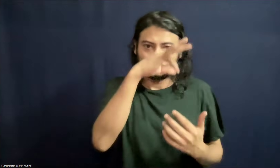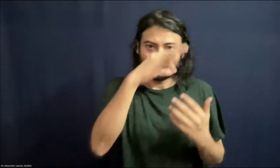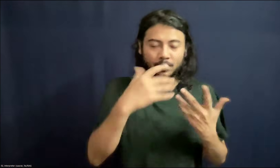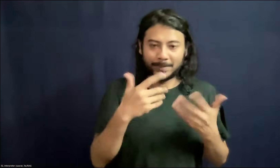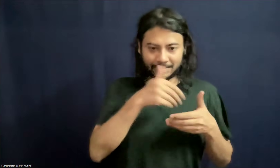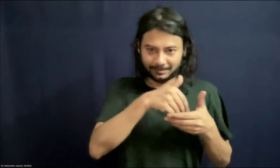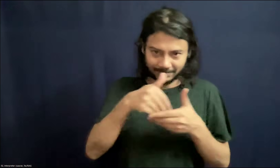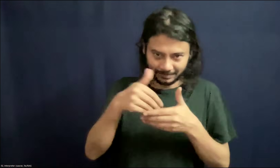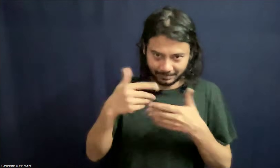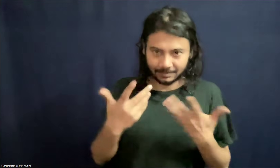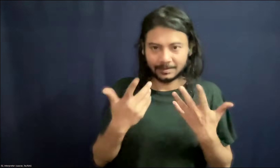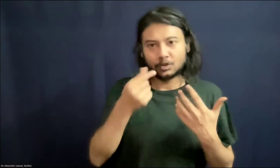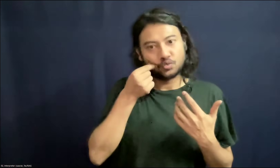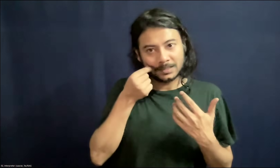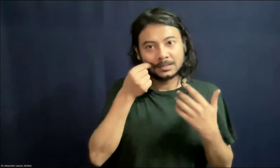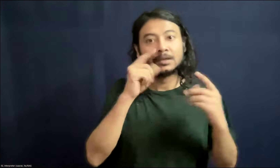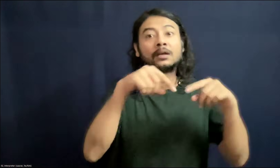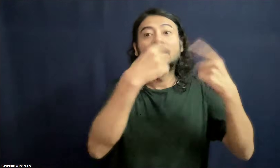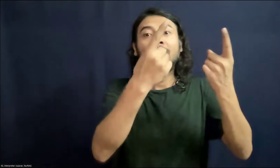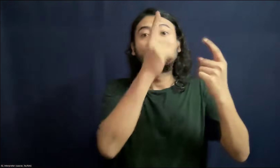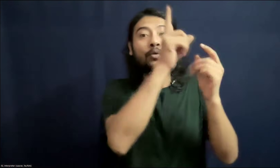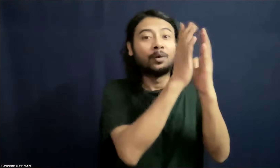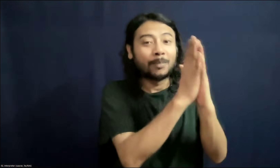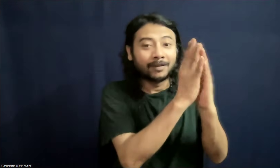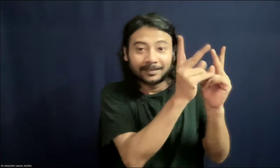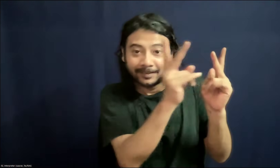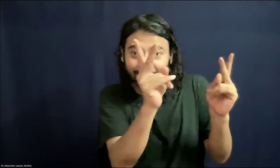and flowers and animals, birds.